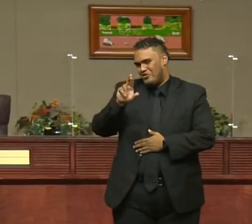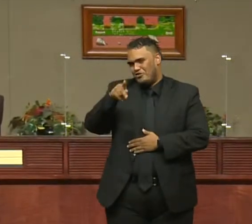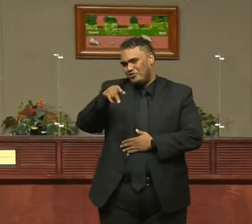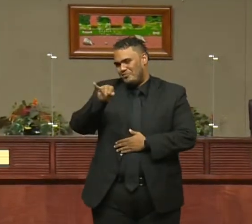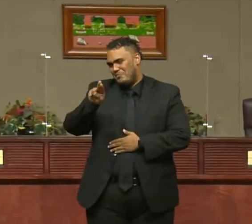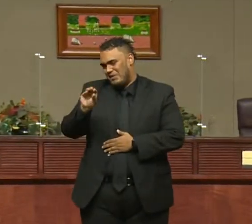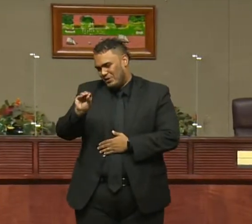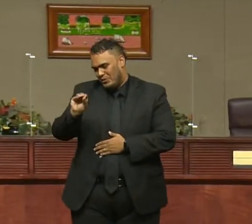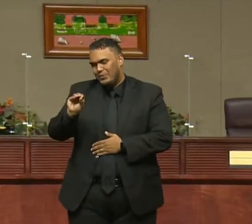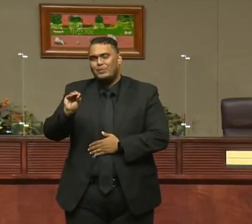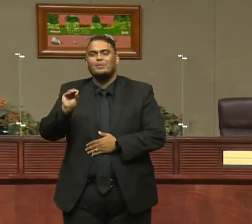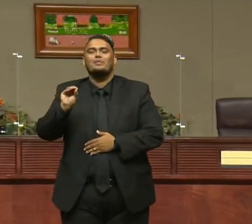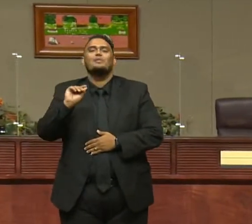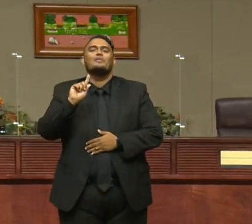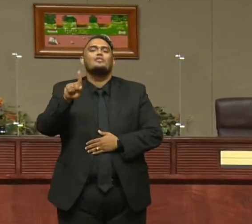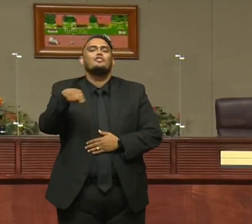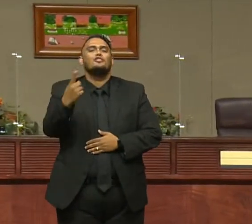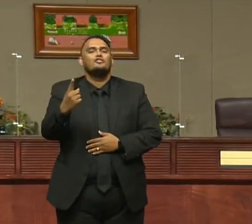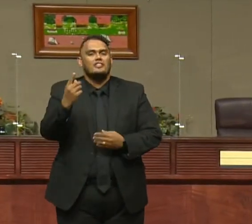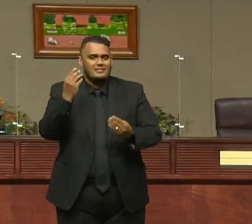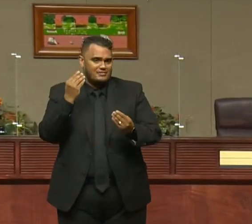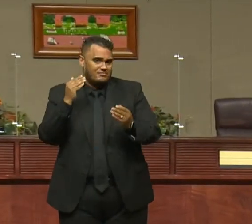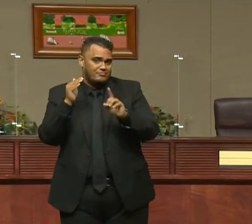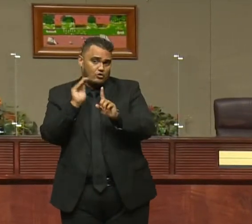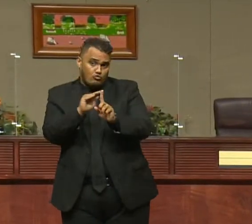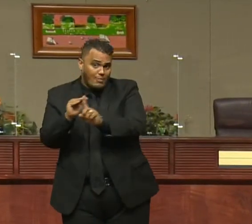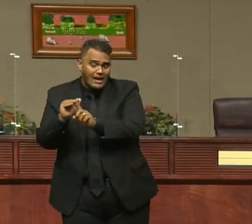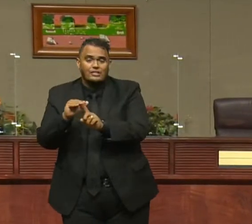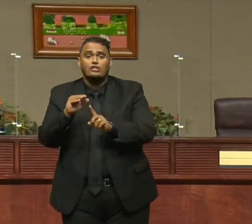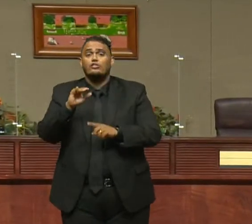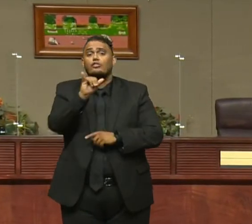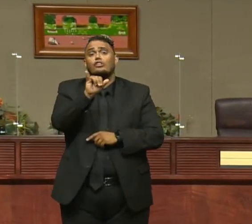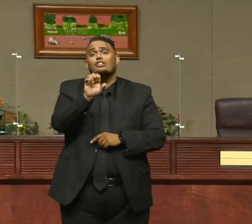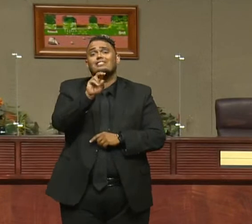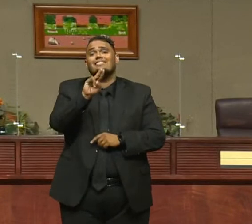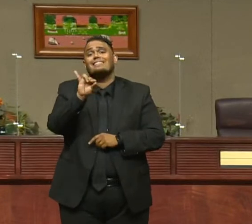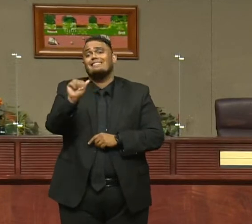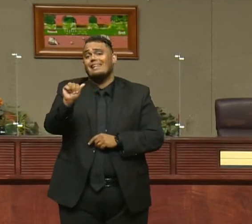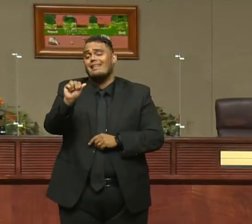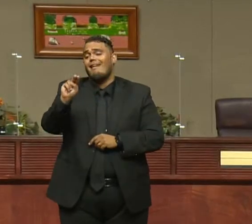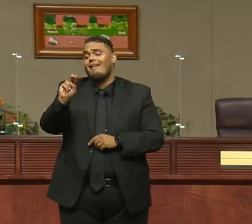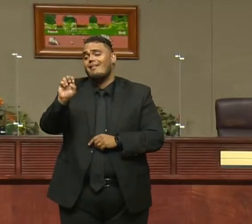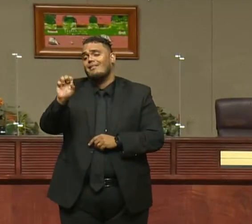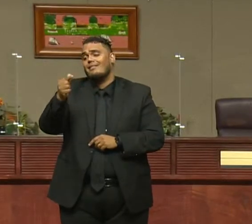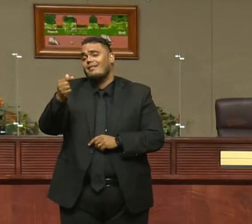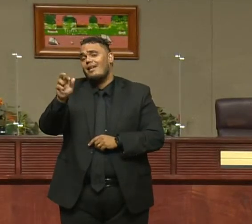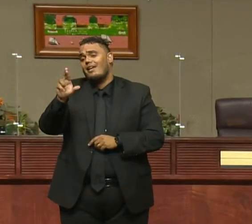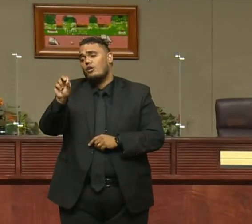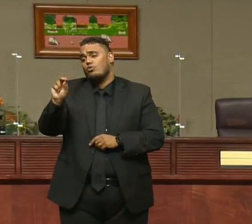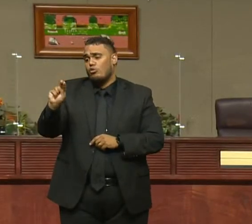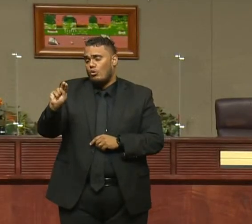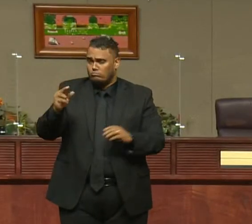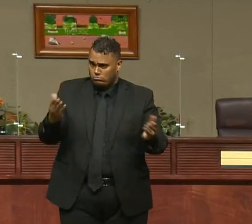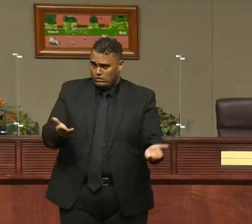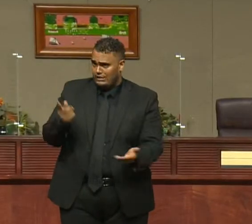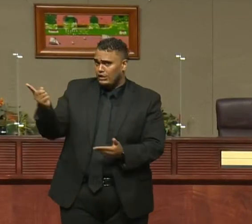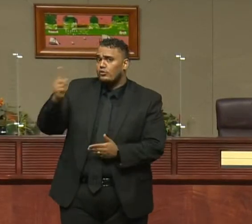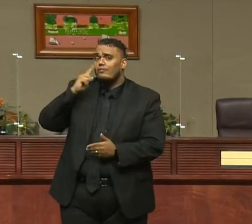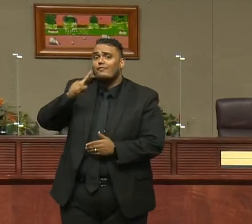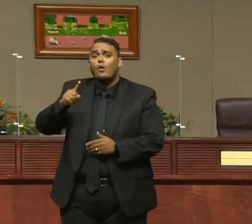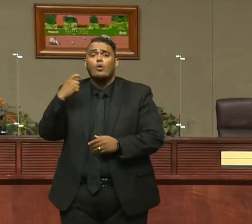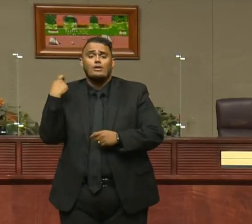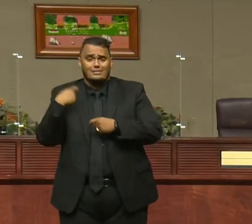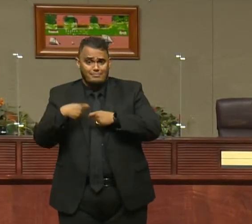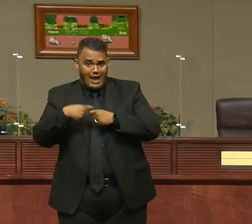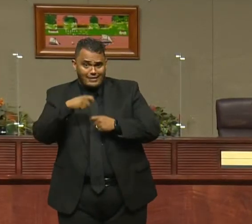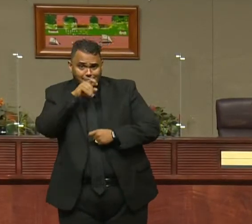as a reminder, Yesenia Negron is here if there are any questions for the Spanish-speaking media. We also have